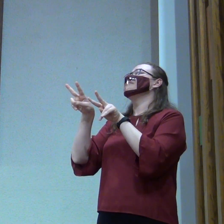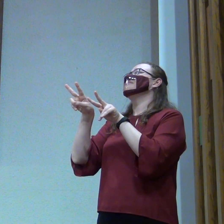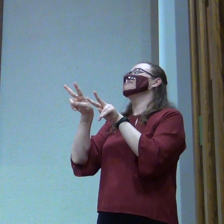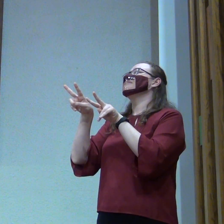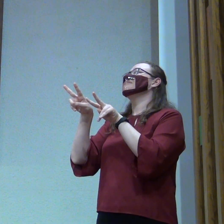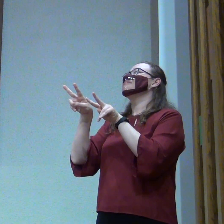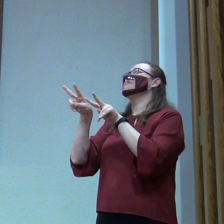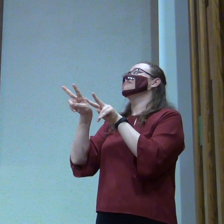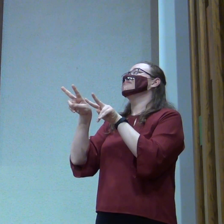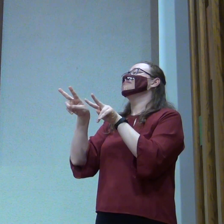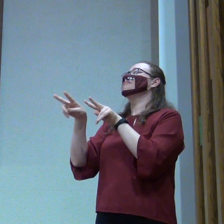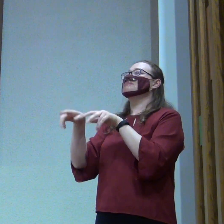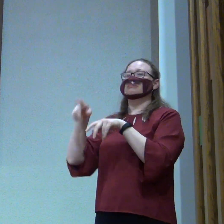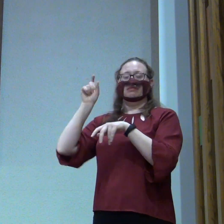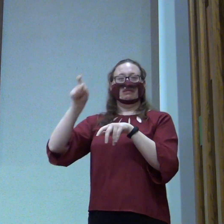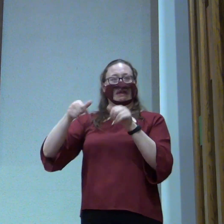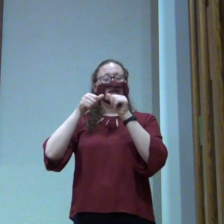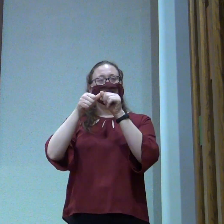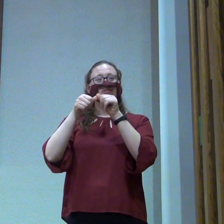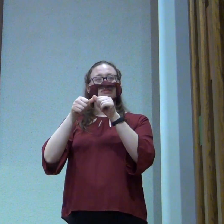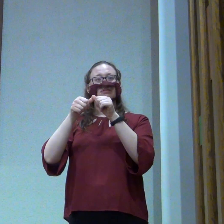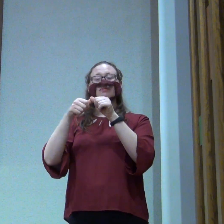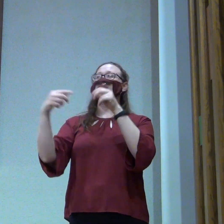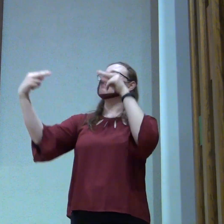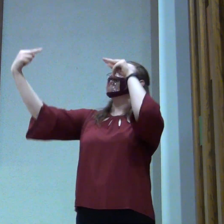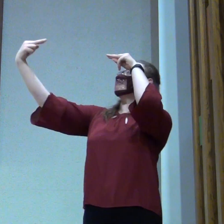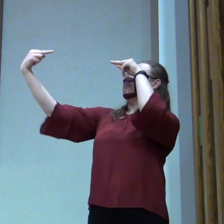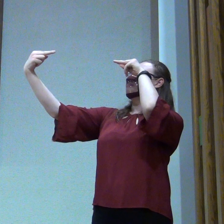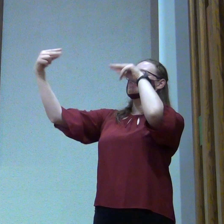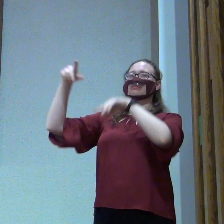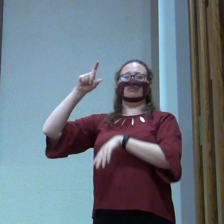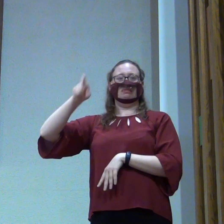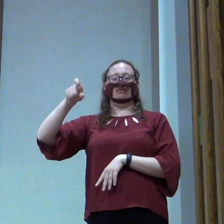And we had to look him full in the face.